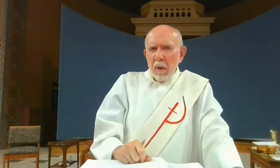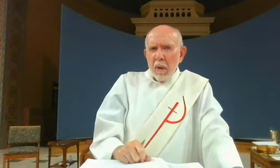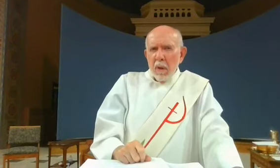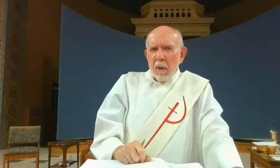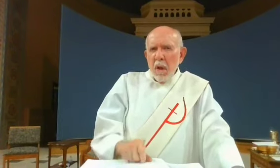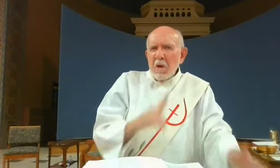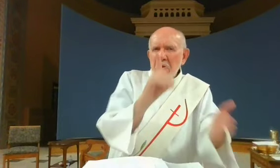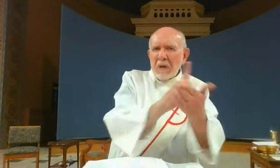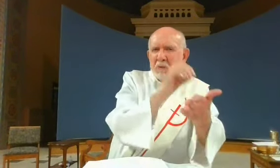gossip,